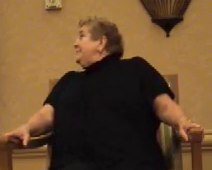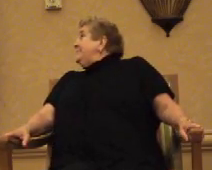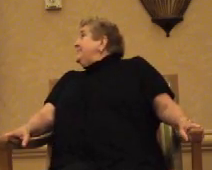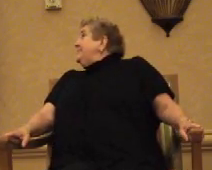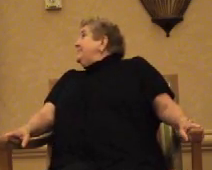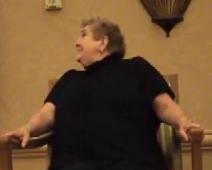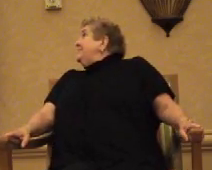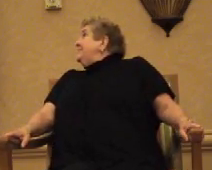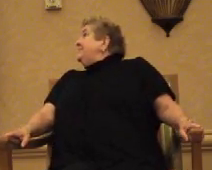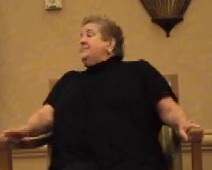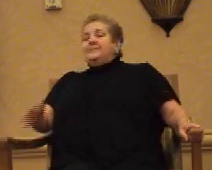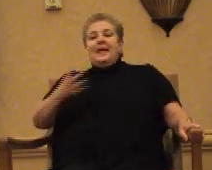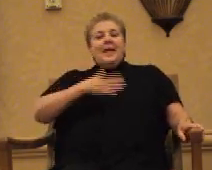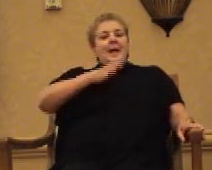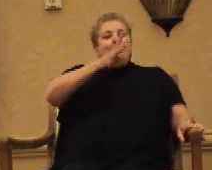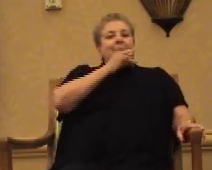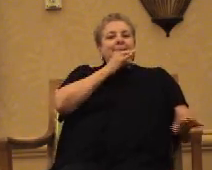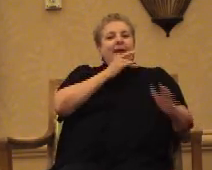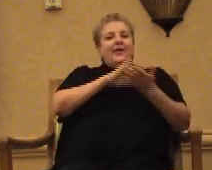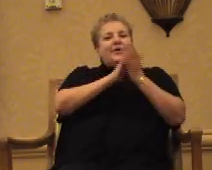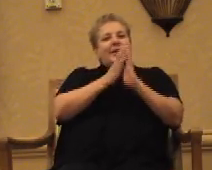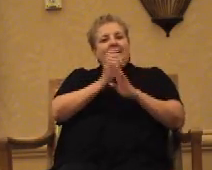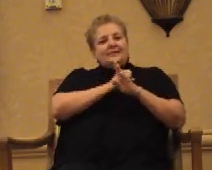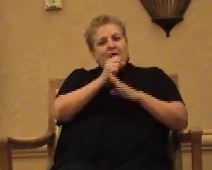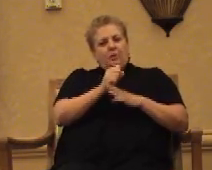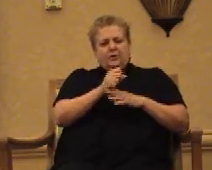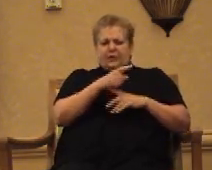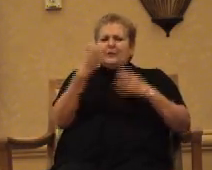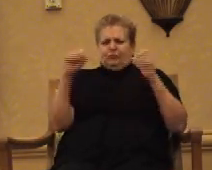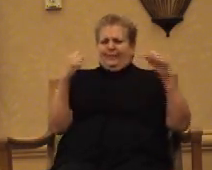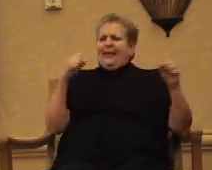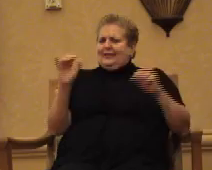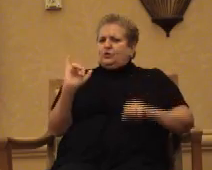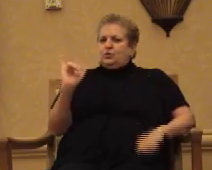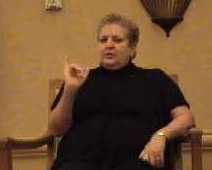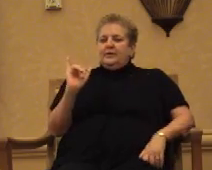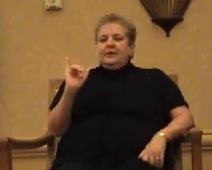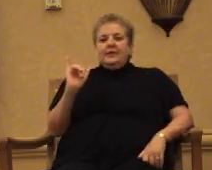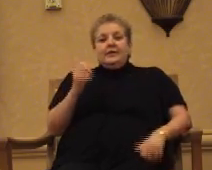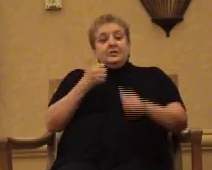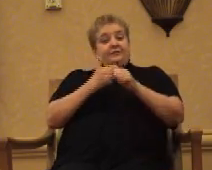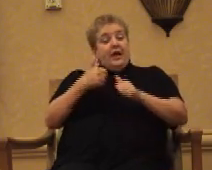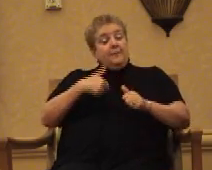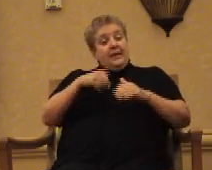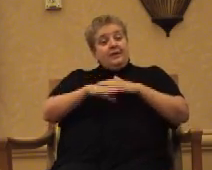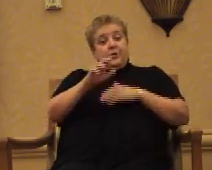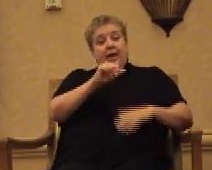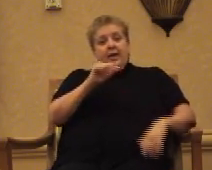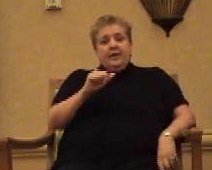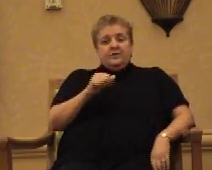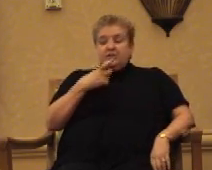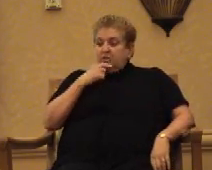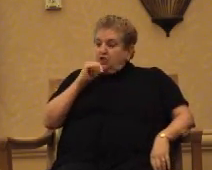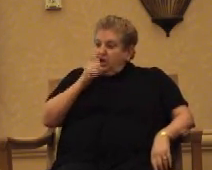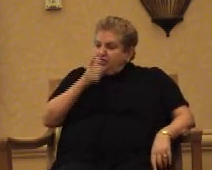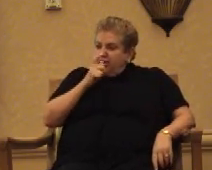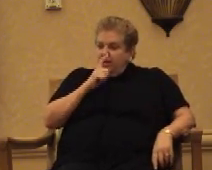She got sober, she got little Millie as her sponsor. She followed me into AA. She says, well, you're not drinking. I said, no. She goes, how you doing it? I'm